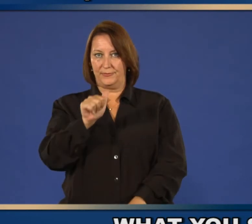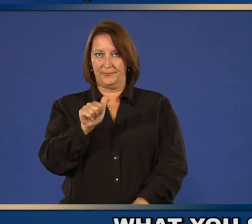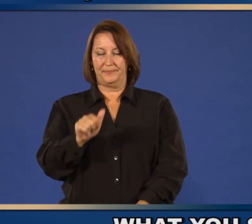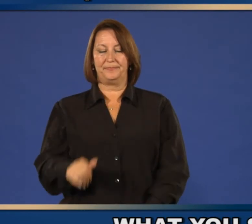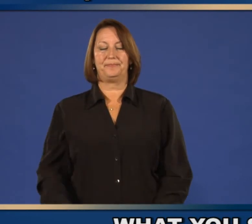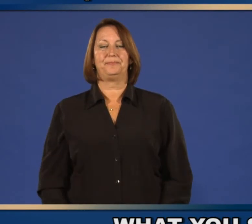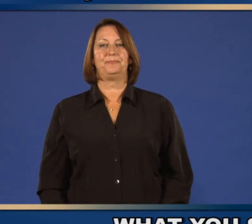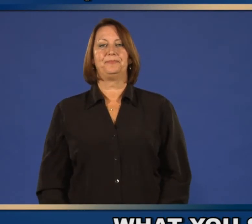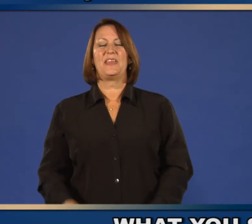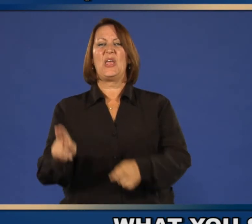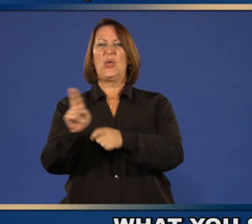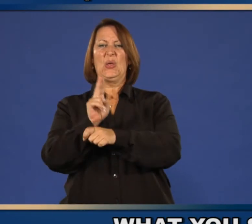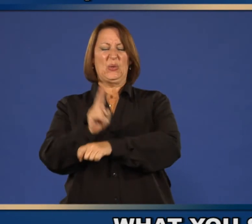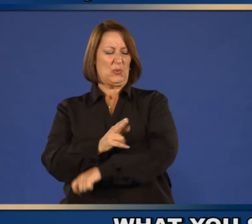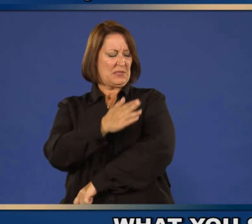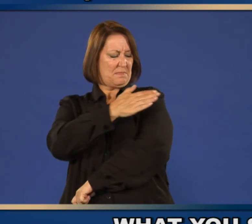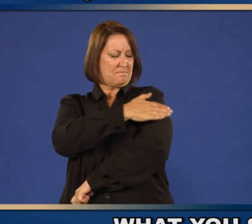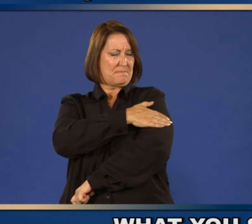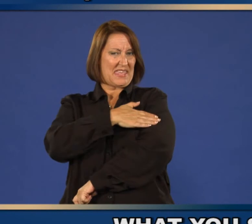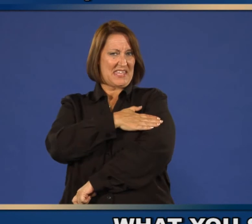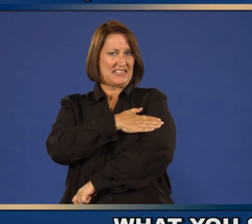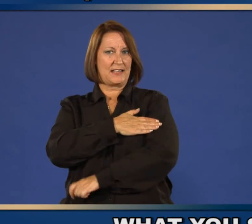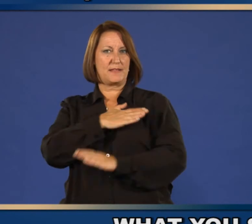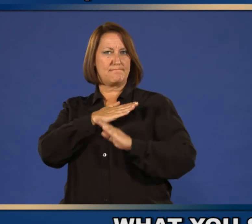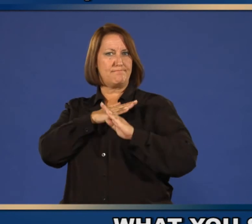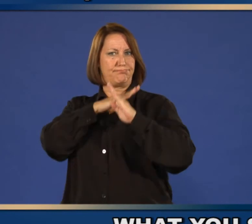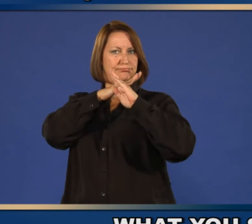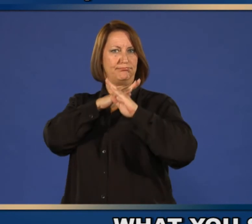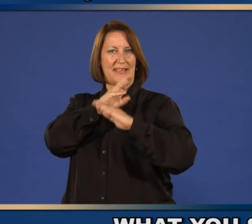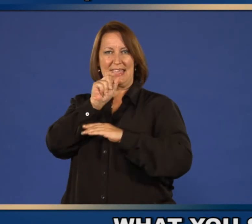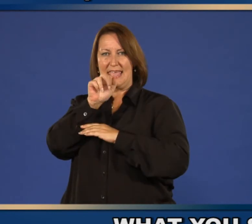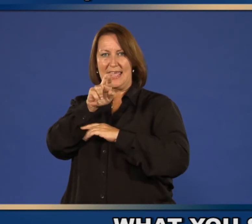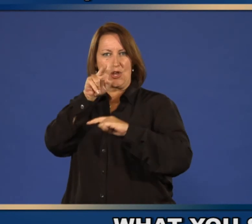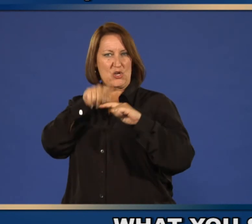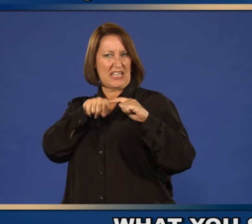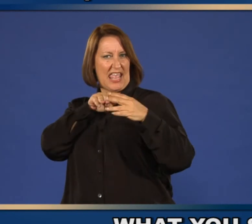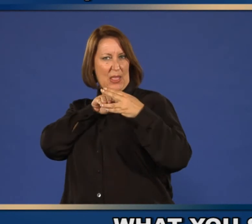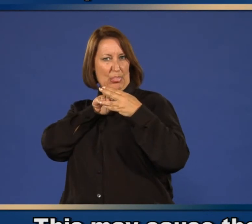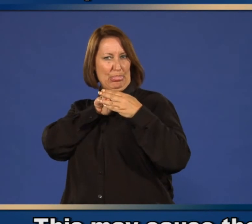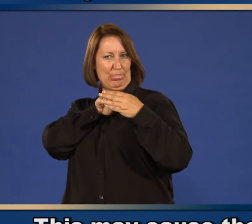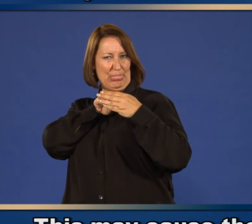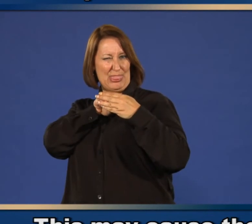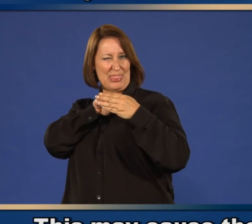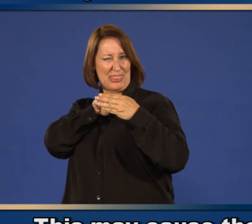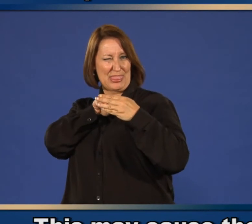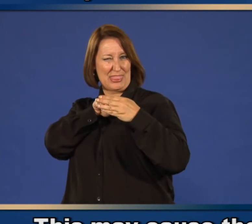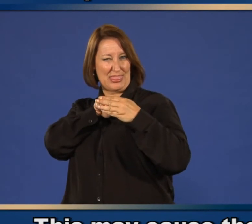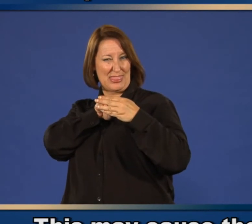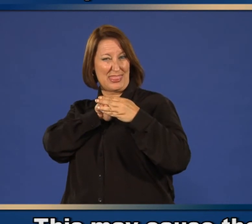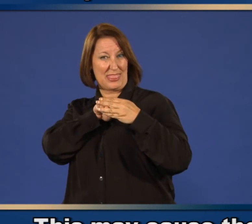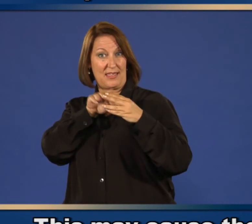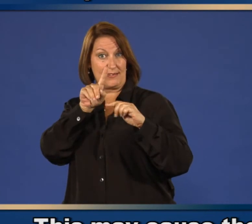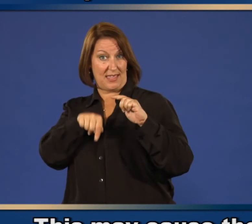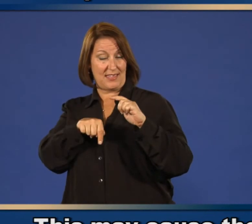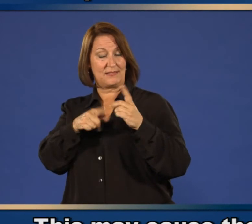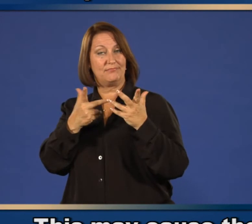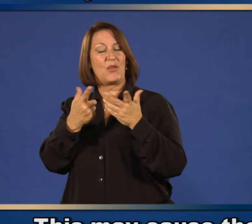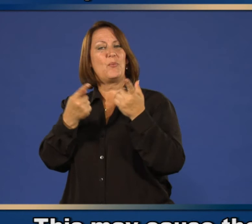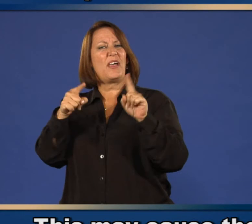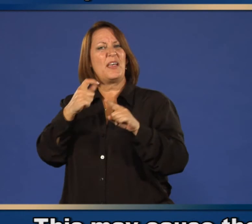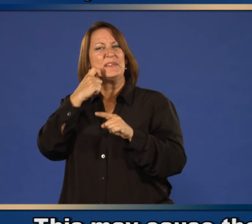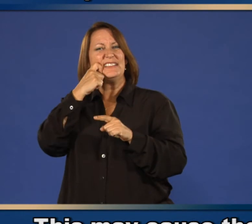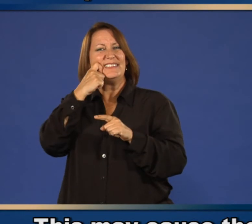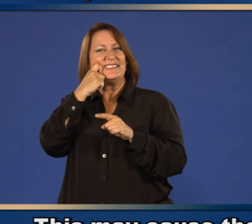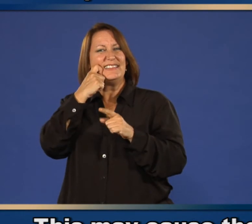Don't use a bandage that blocks all air from the vaccination site. This may cause the skin at the